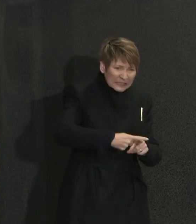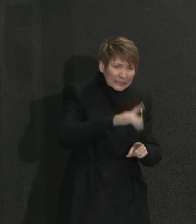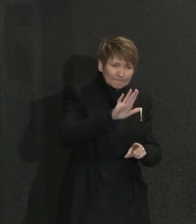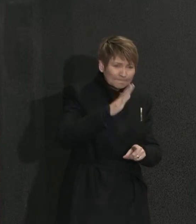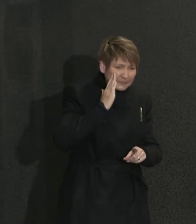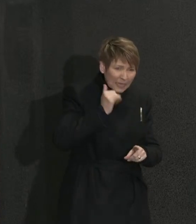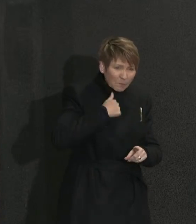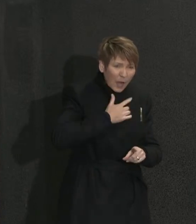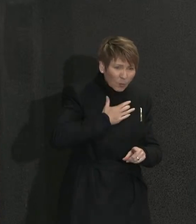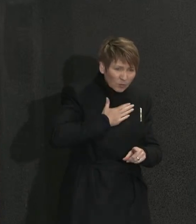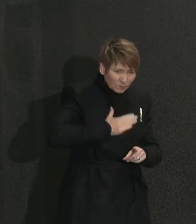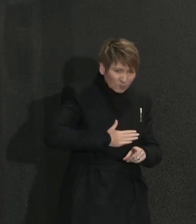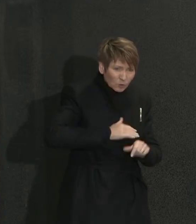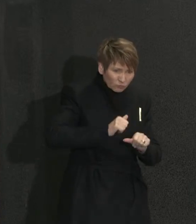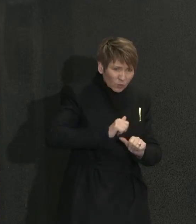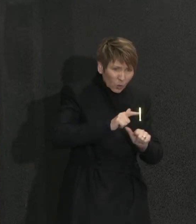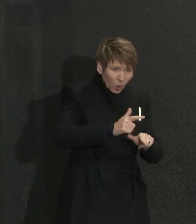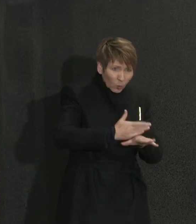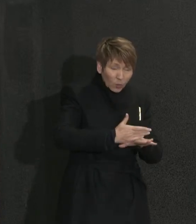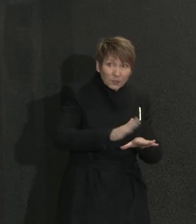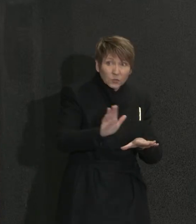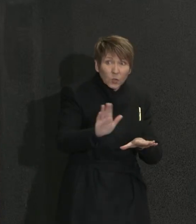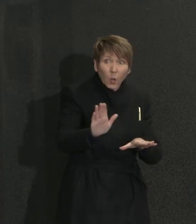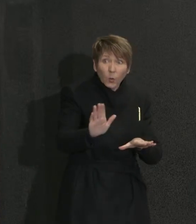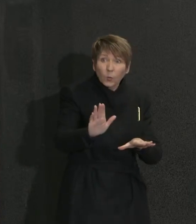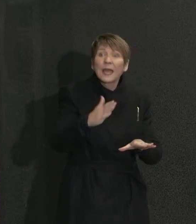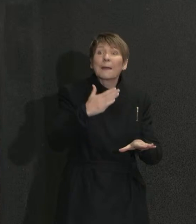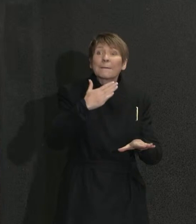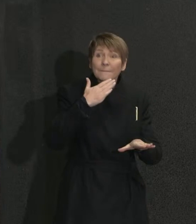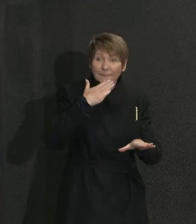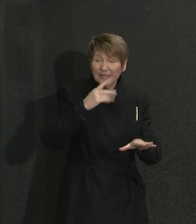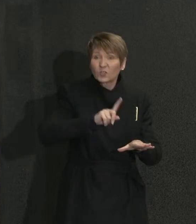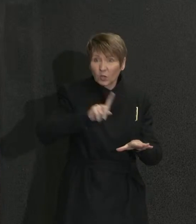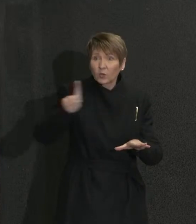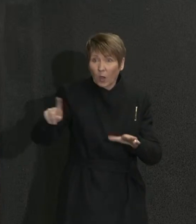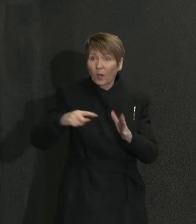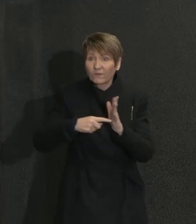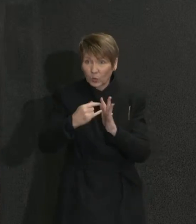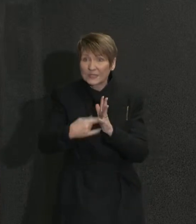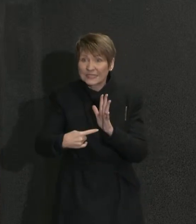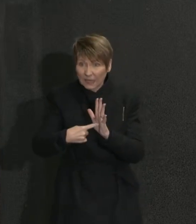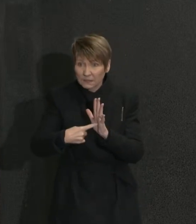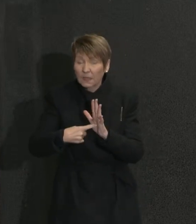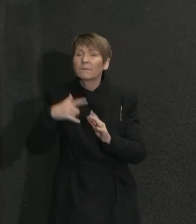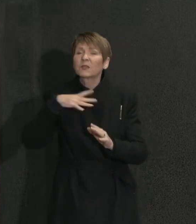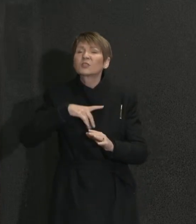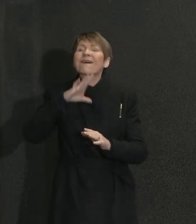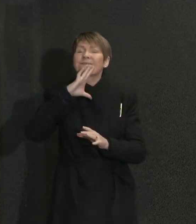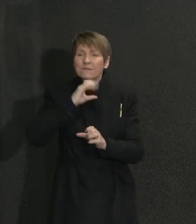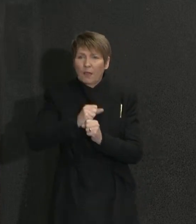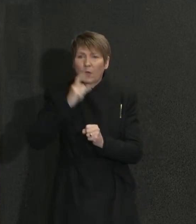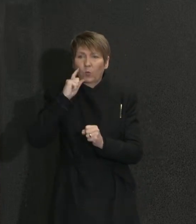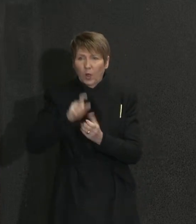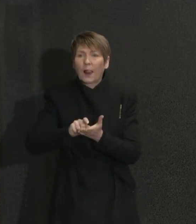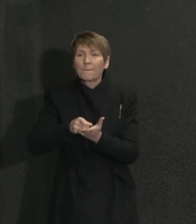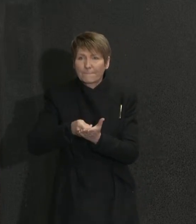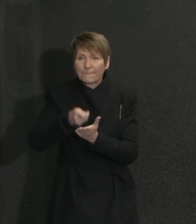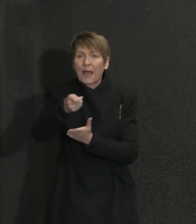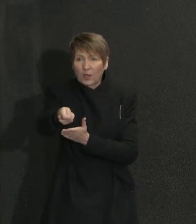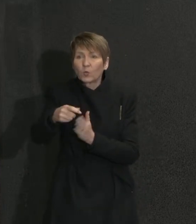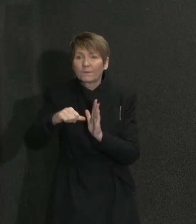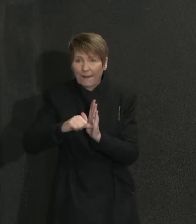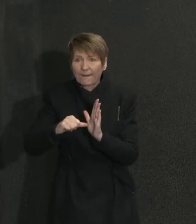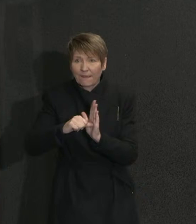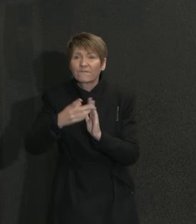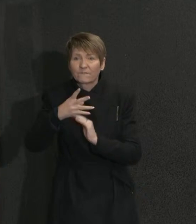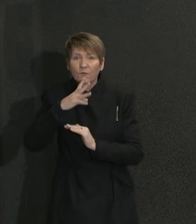asked, $450 testing isolation payment. If you have to isolate for the 2 weeks, either as a close contact or a positive case,